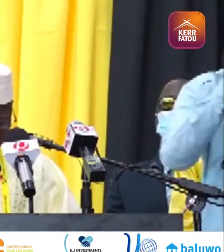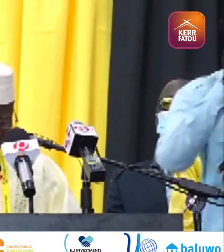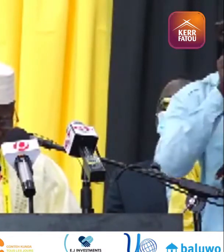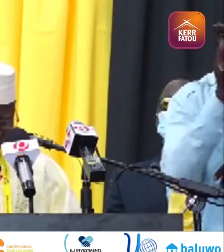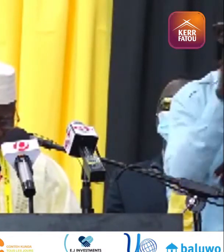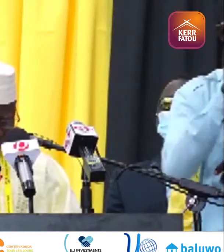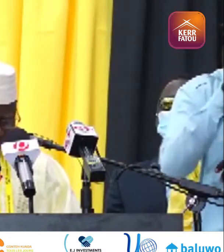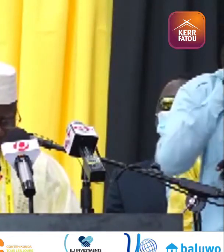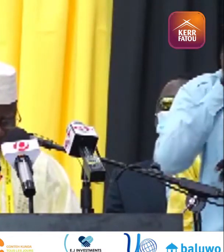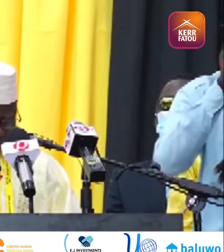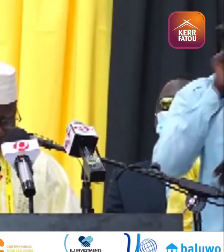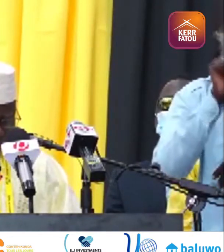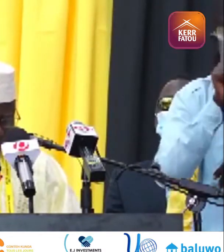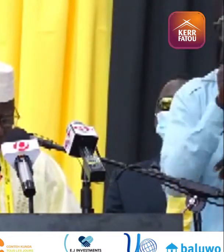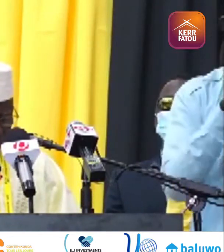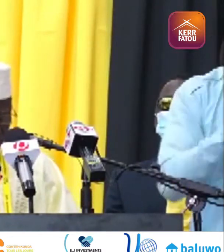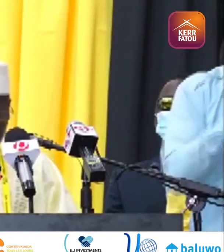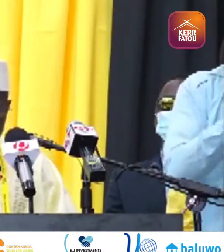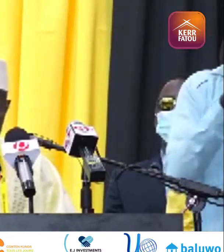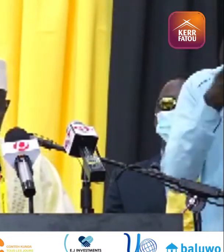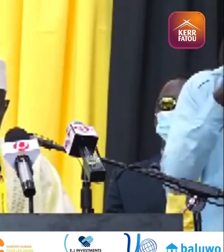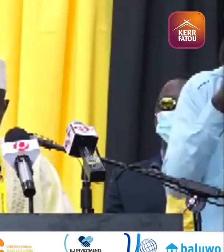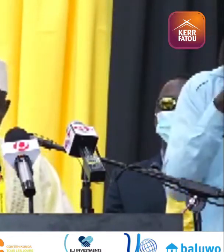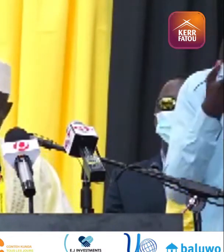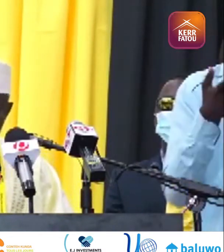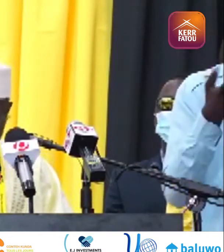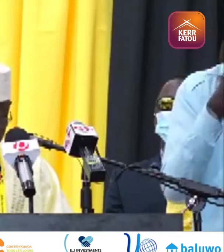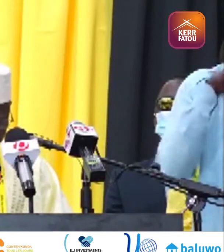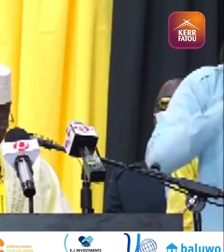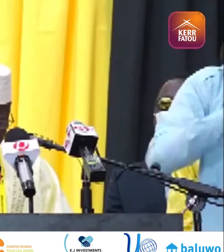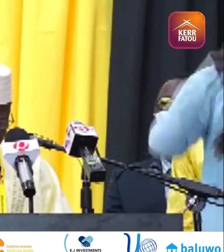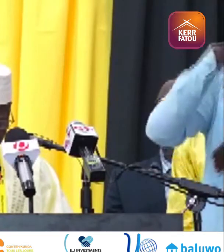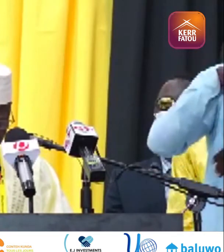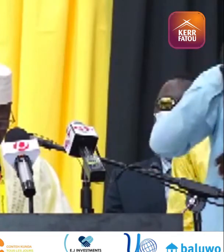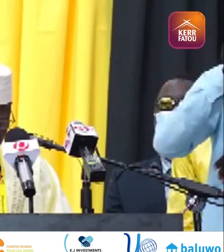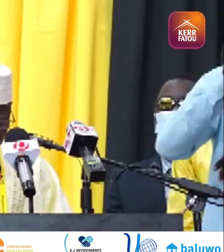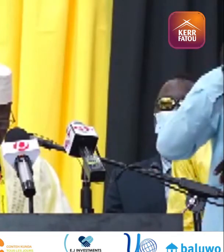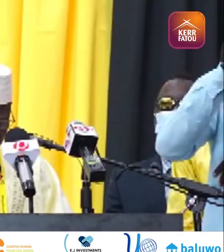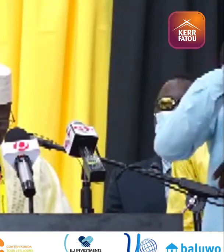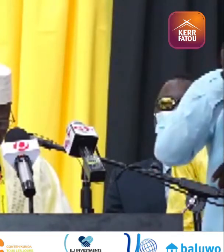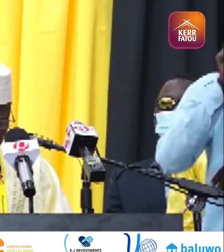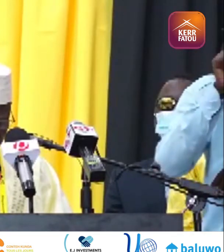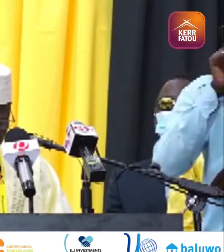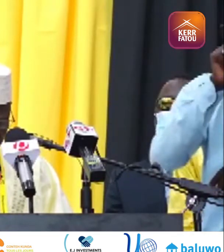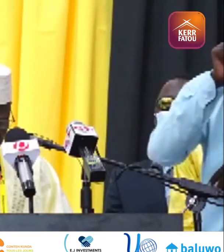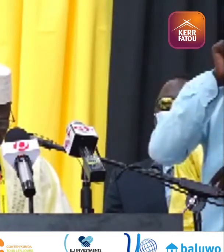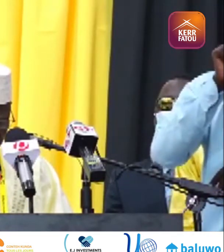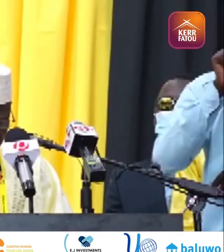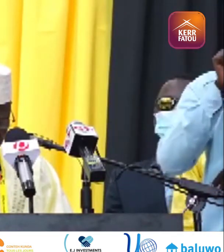And this was followed by the one in Quinala.